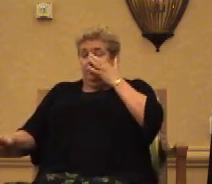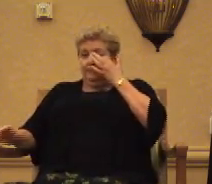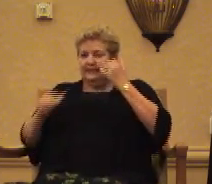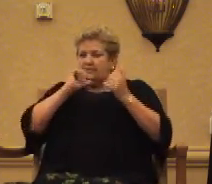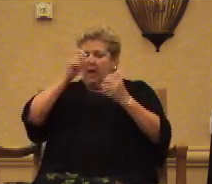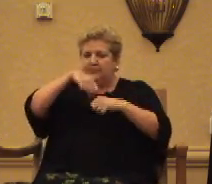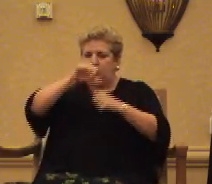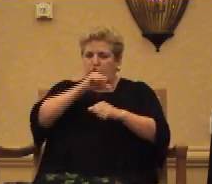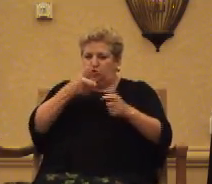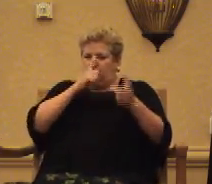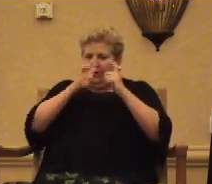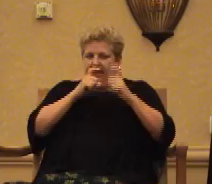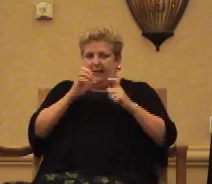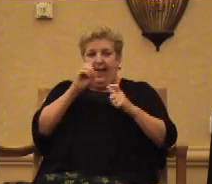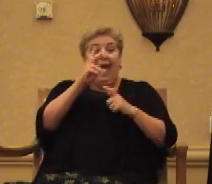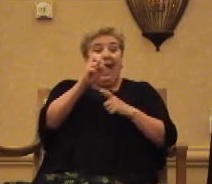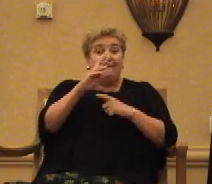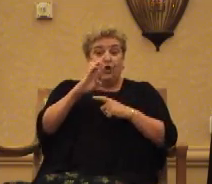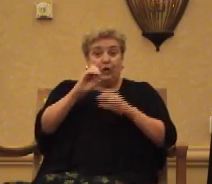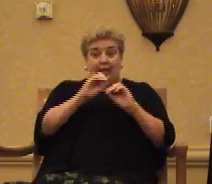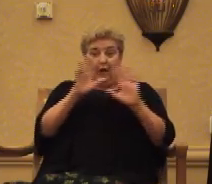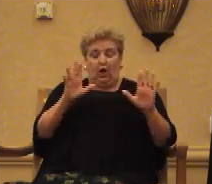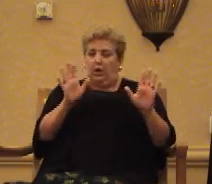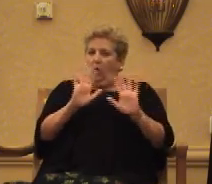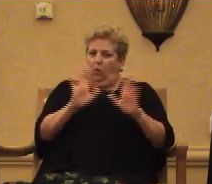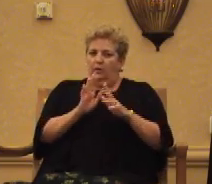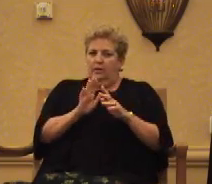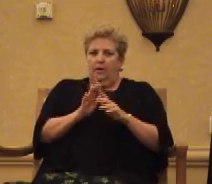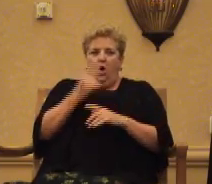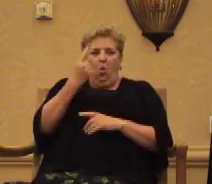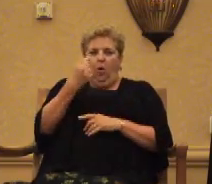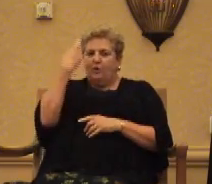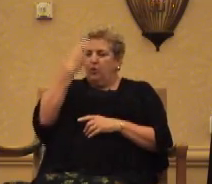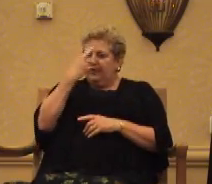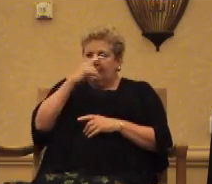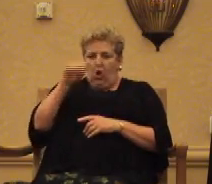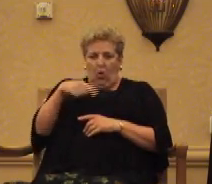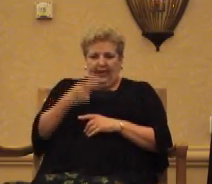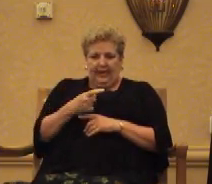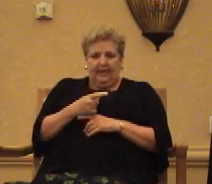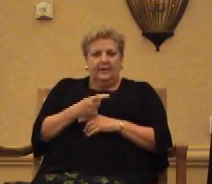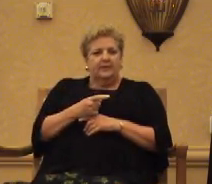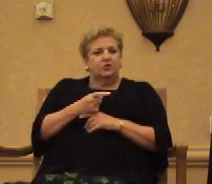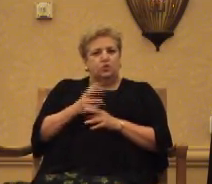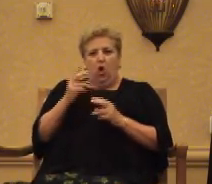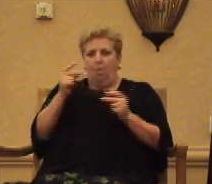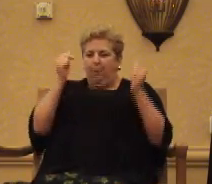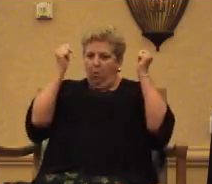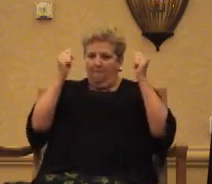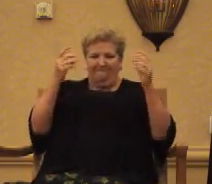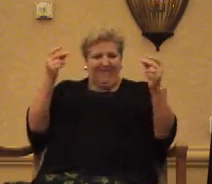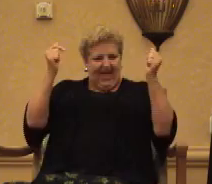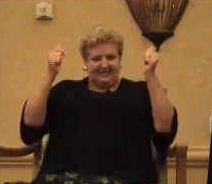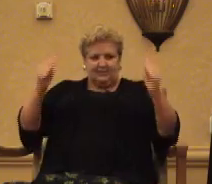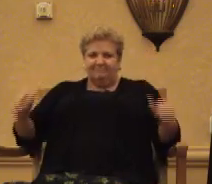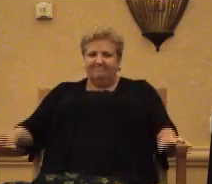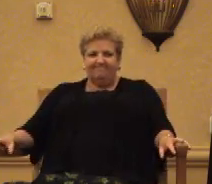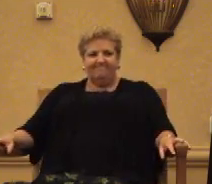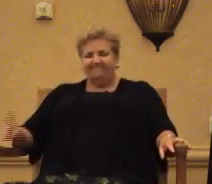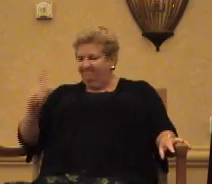drinking of Everclear either. You drink that stuff for one reason only, to get downtown now, and I love that. And he's